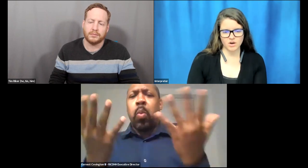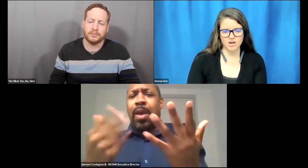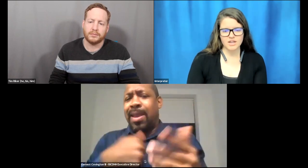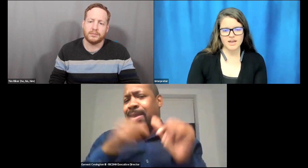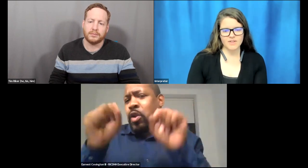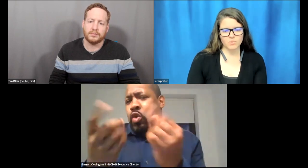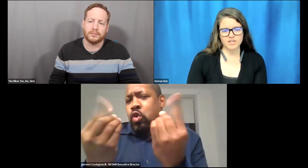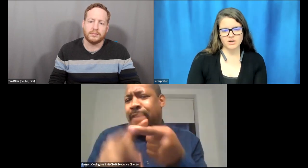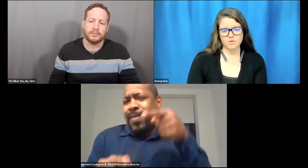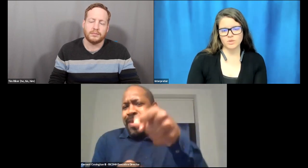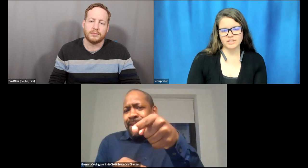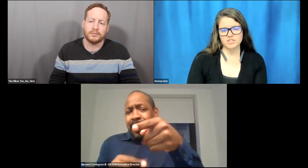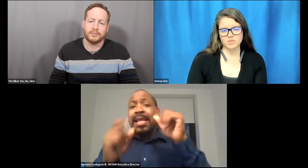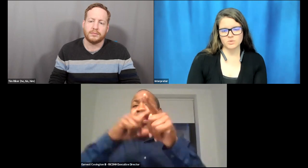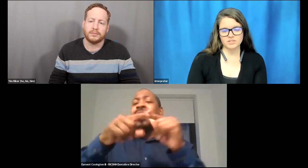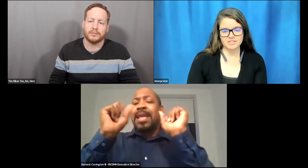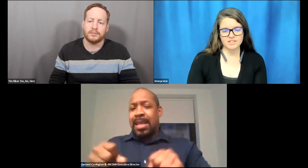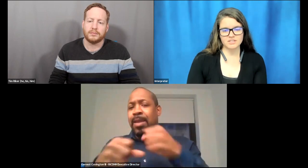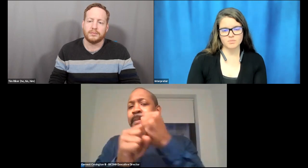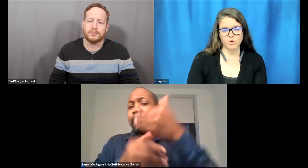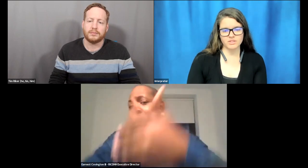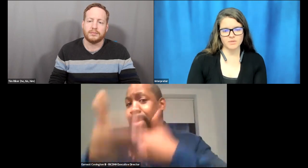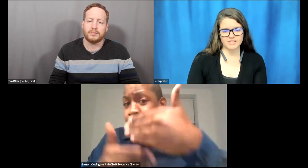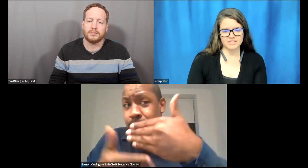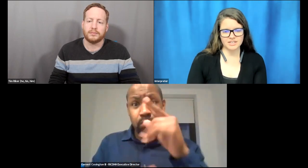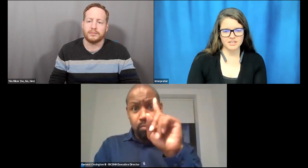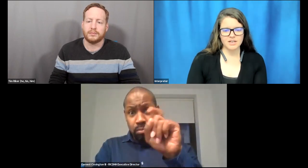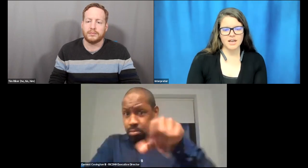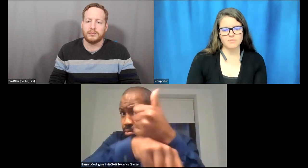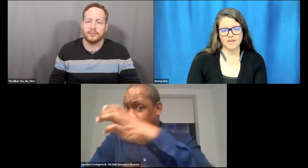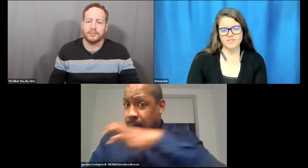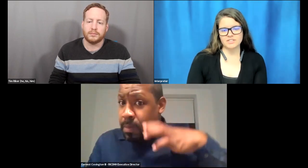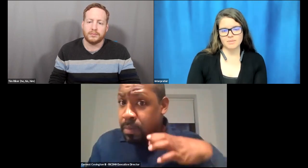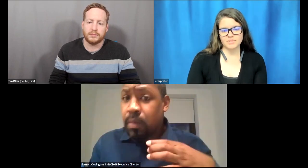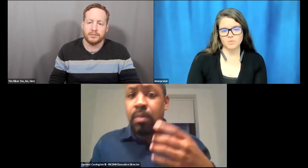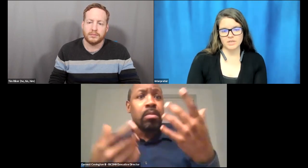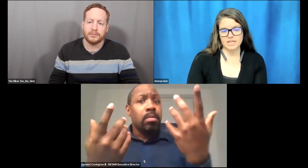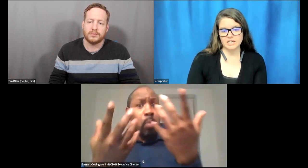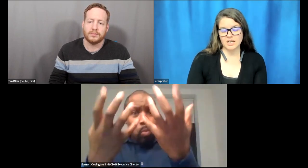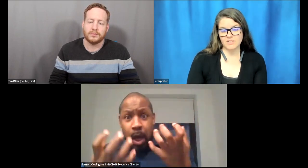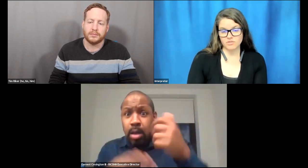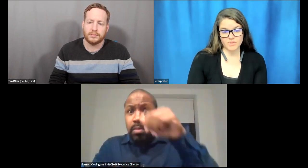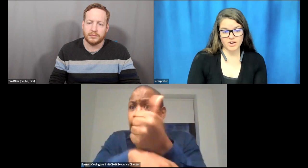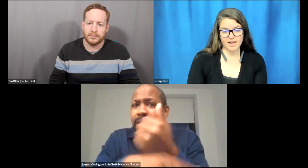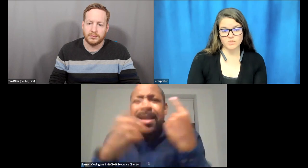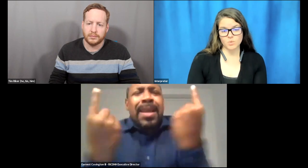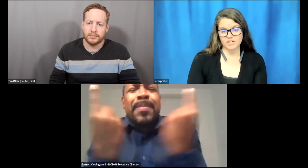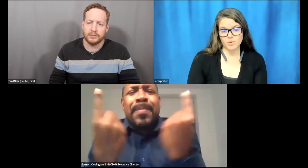are, and that we're here and willing to listen and support them as needed and make the steps that we need. And then from there, ask what